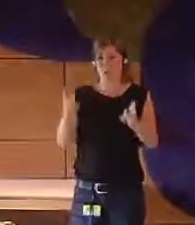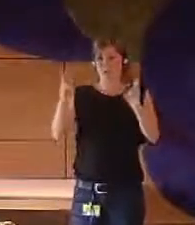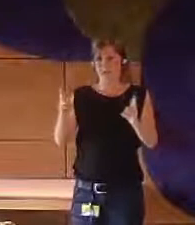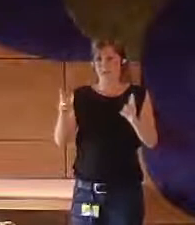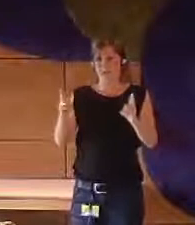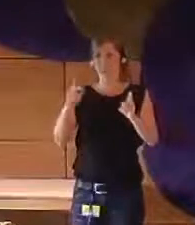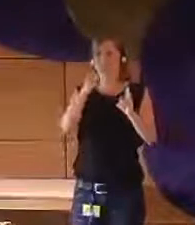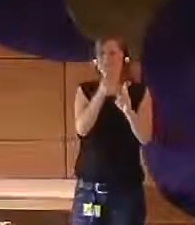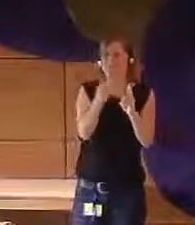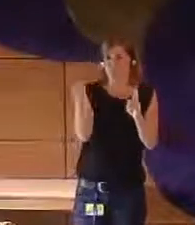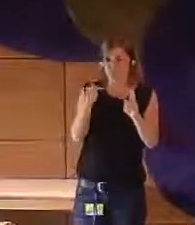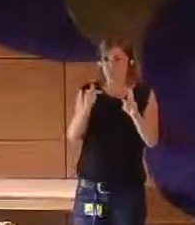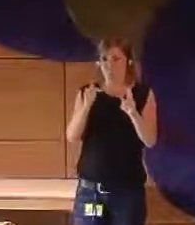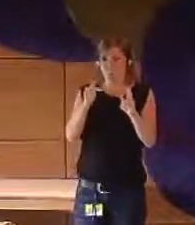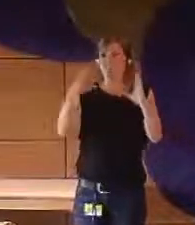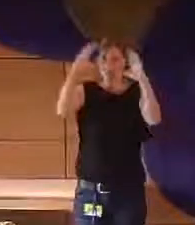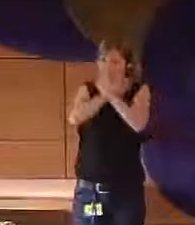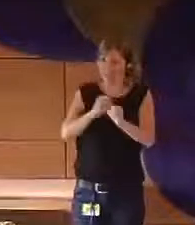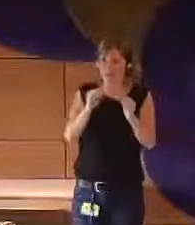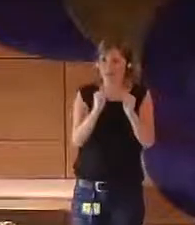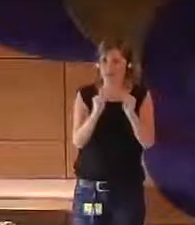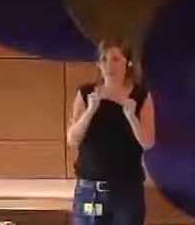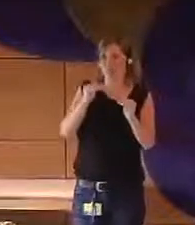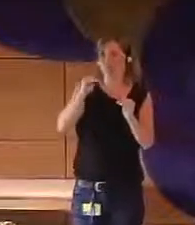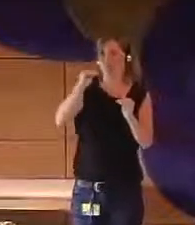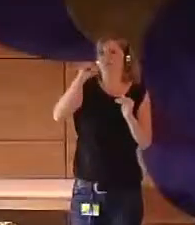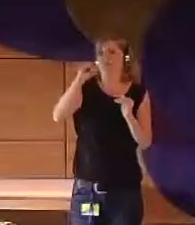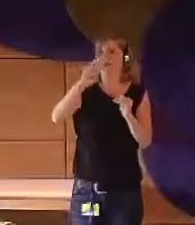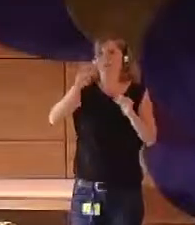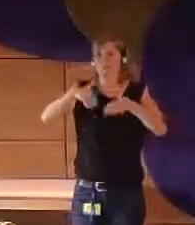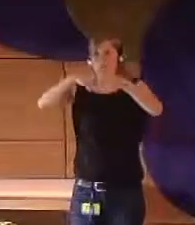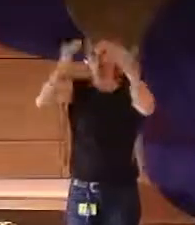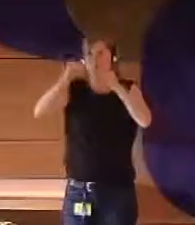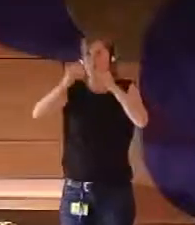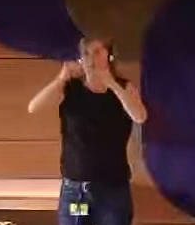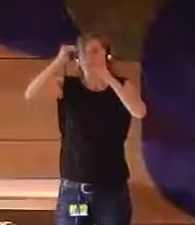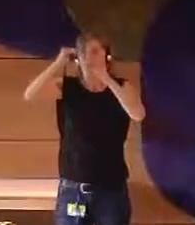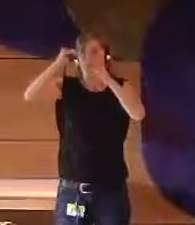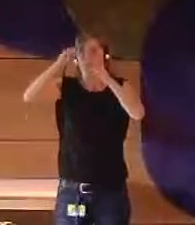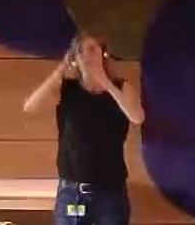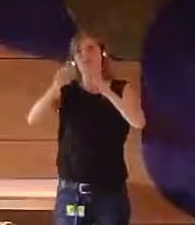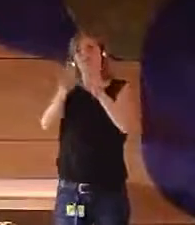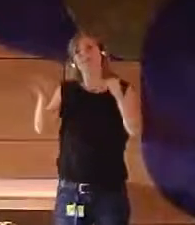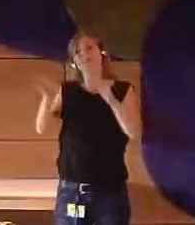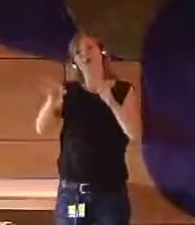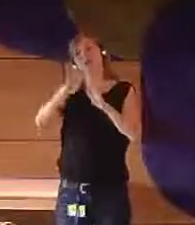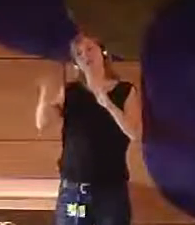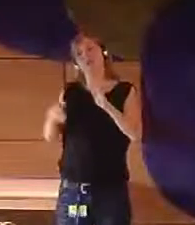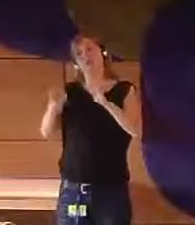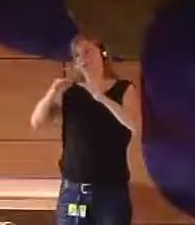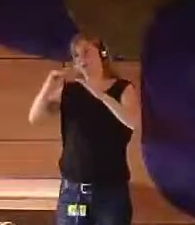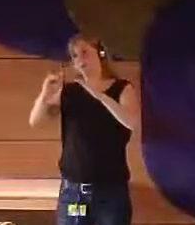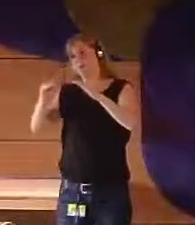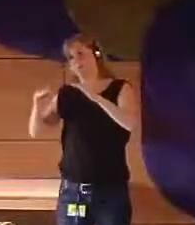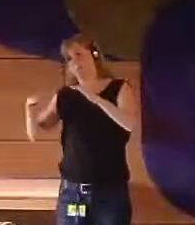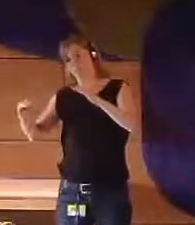in the morning, and then falls off during the course of the day. So again, ideally, the replacement therapy we should